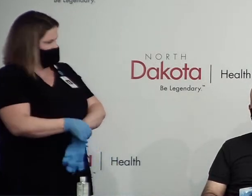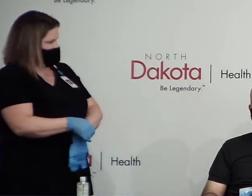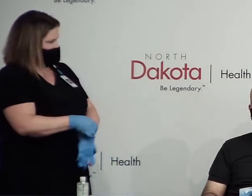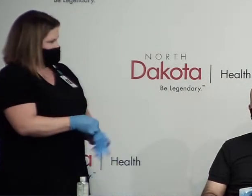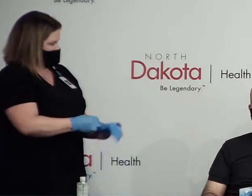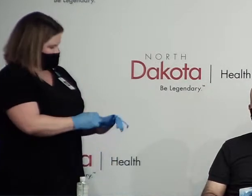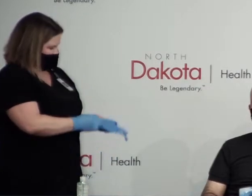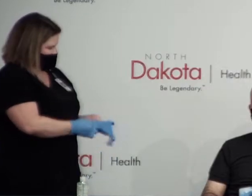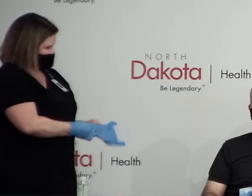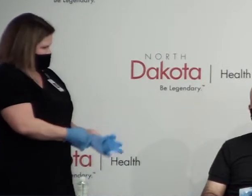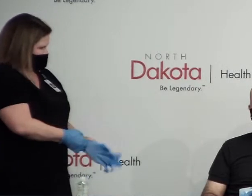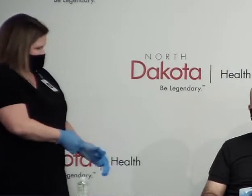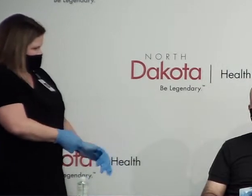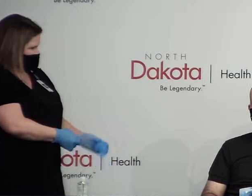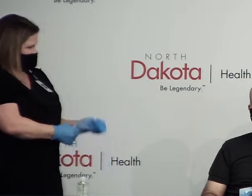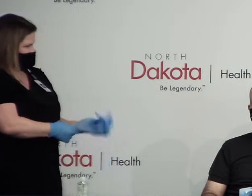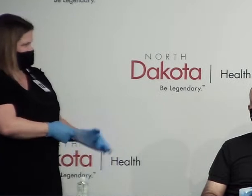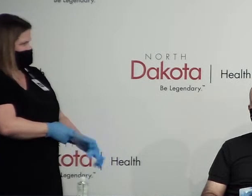Ready.